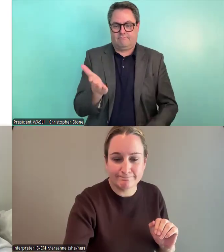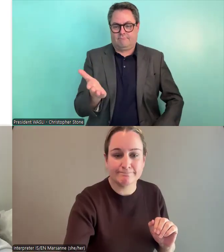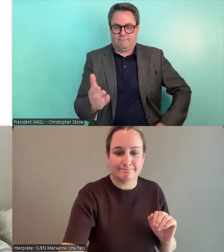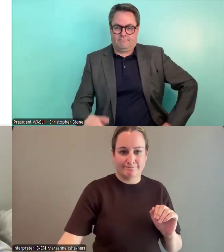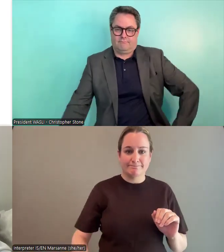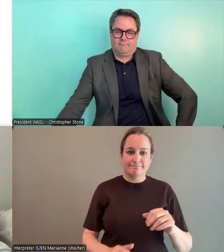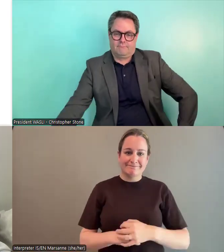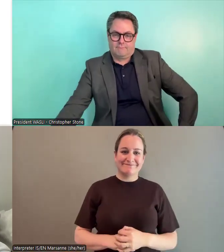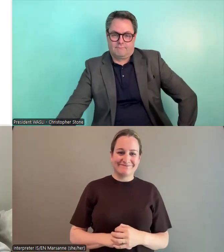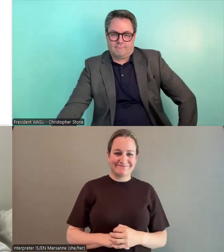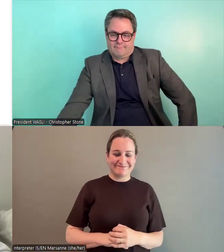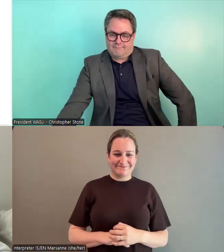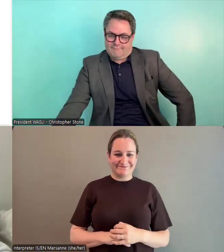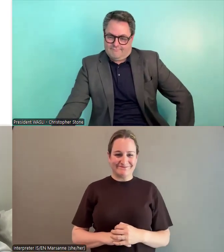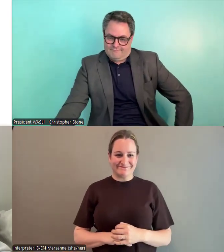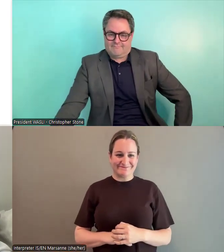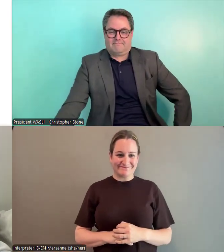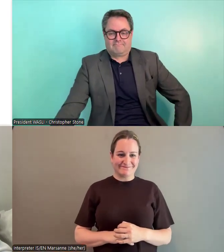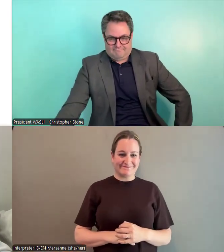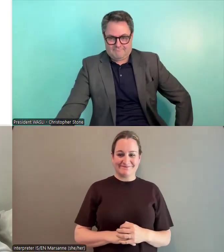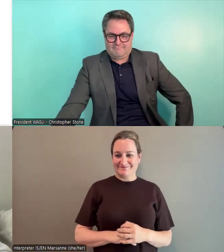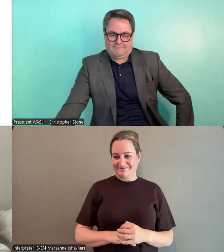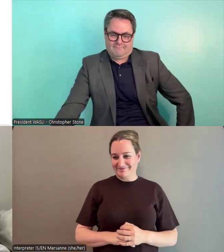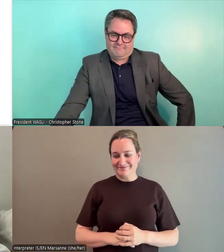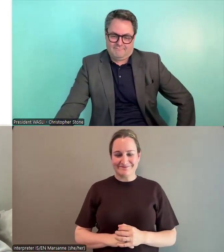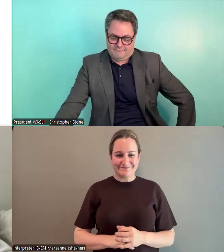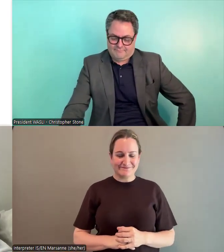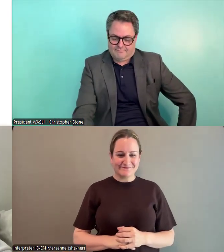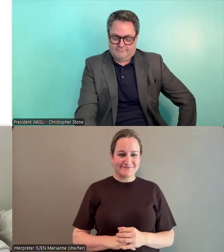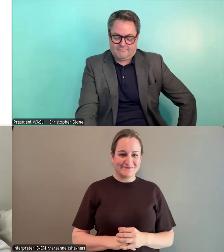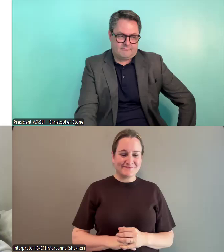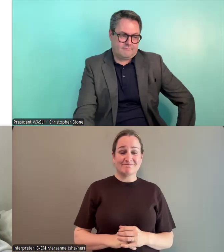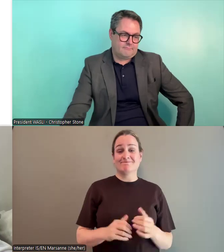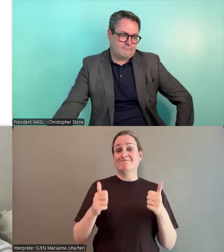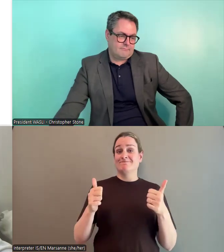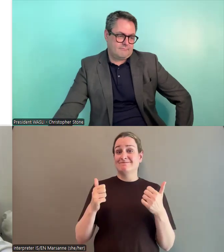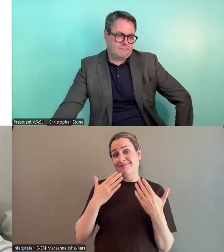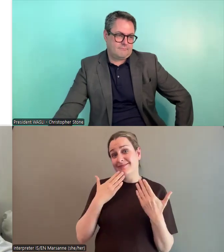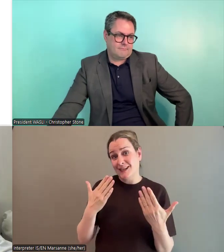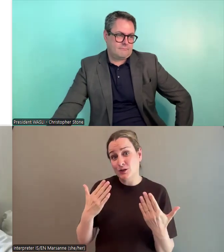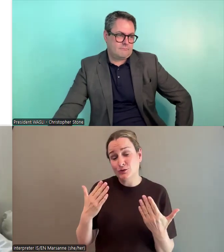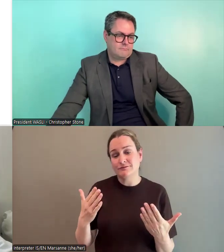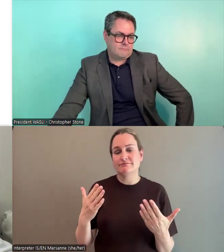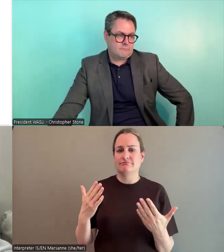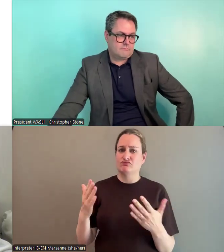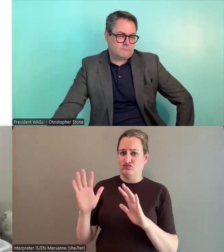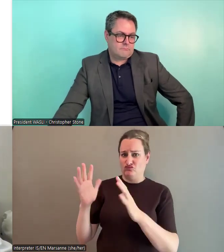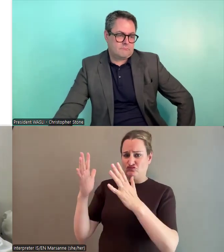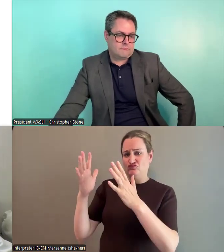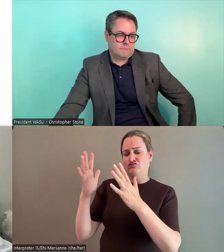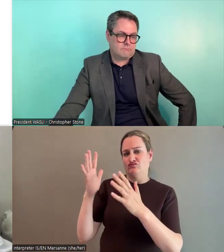to be spotlit, please? Thank you, Timothy. All right. Thank you so much, and well done, Christopher,